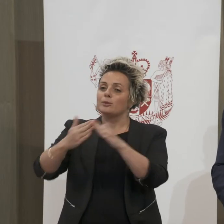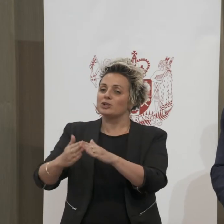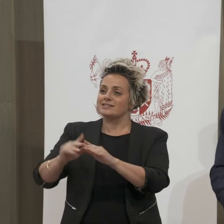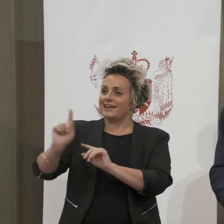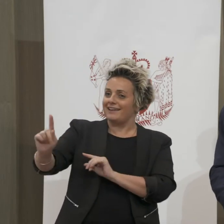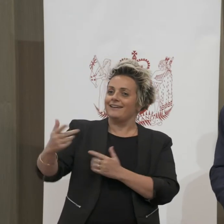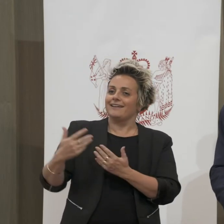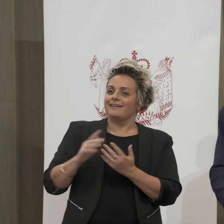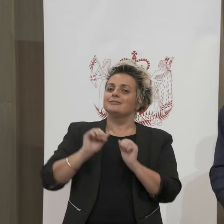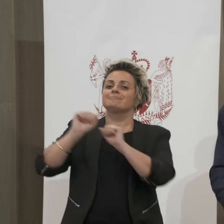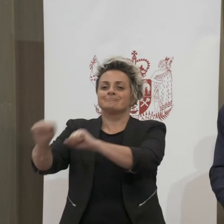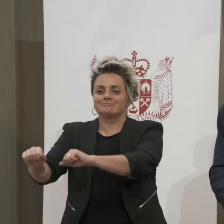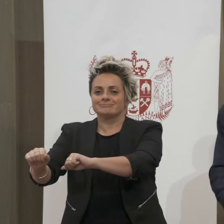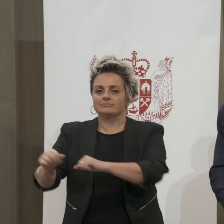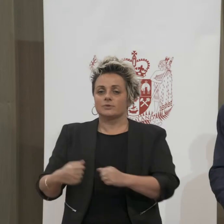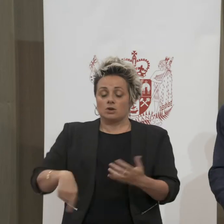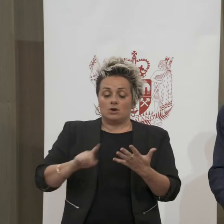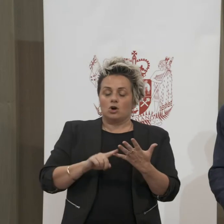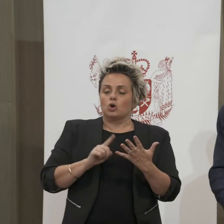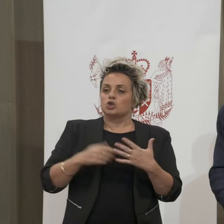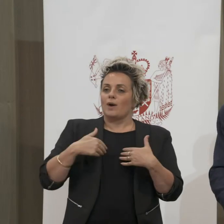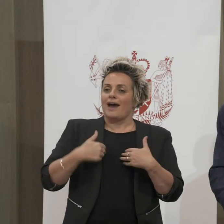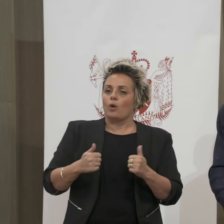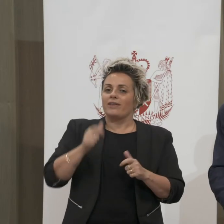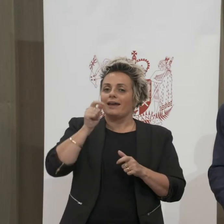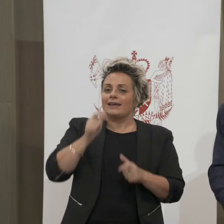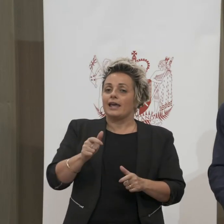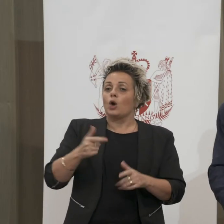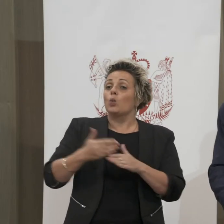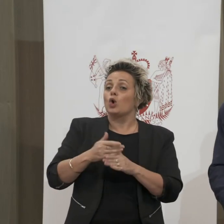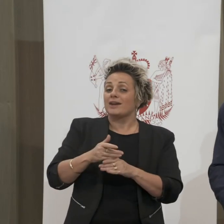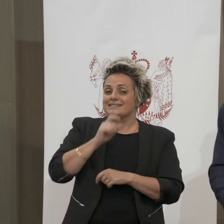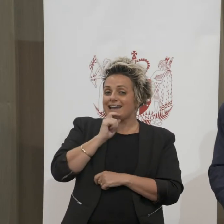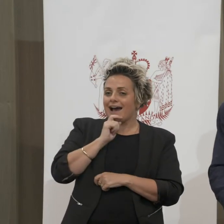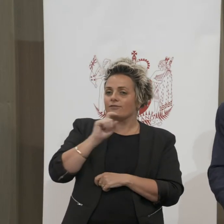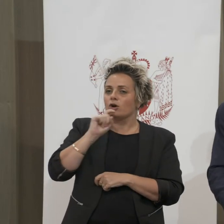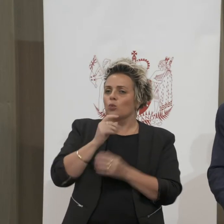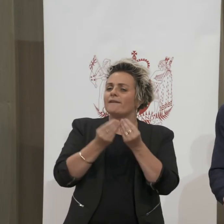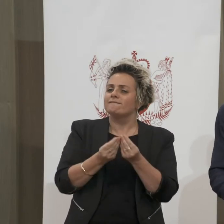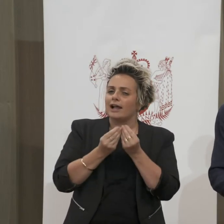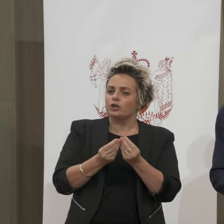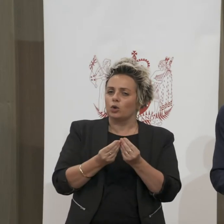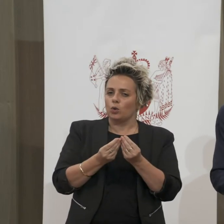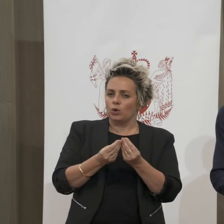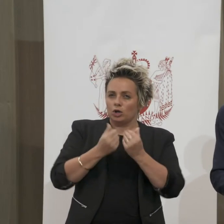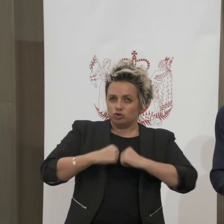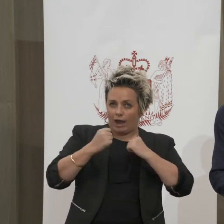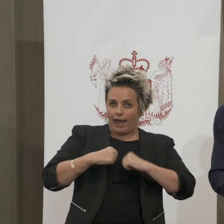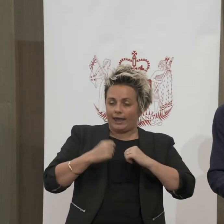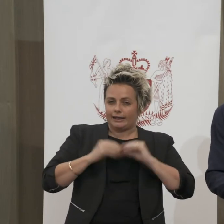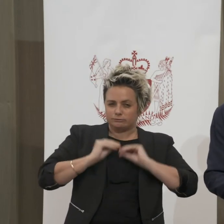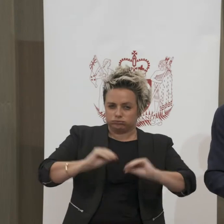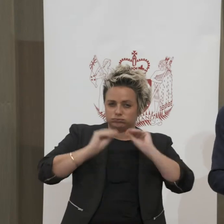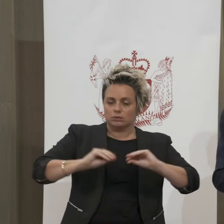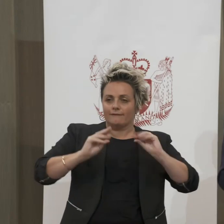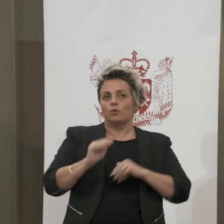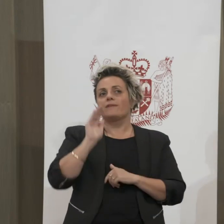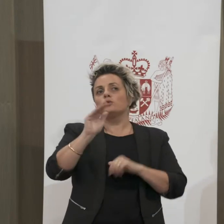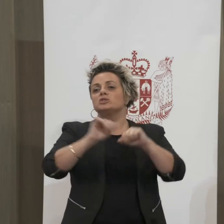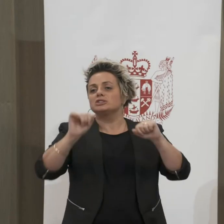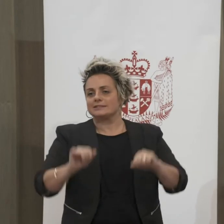communities. And finally, health and care workers will be valued and well trained for the future health system.